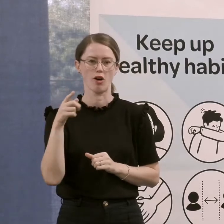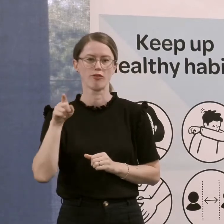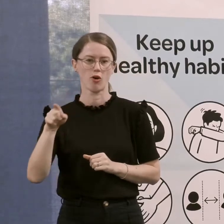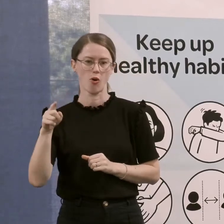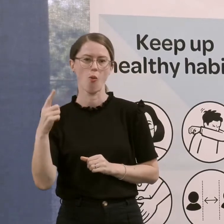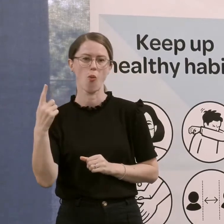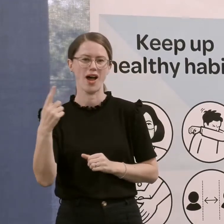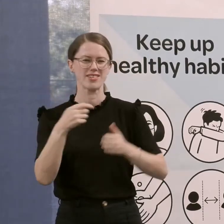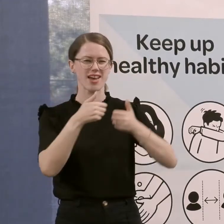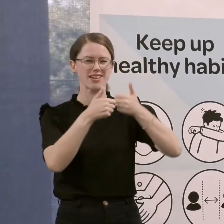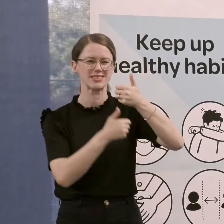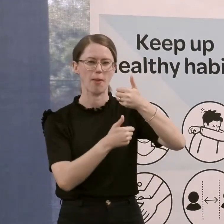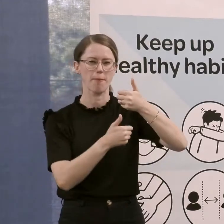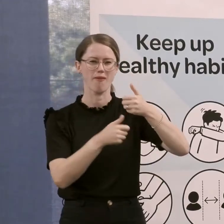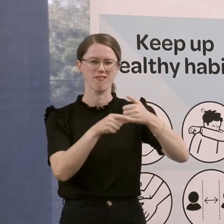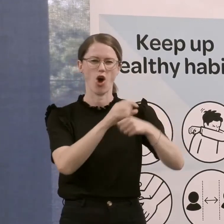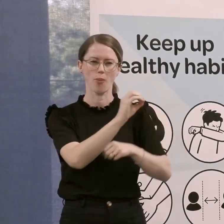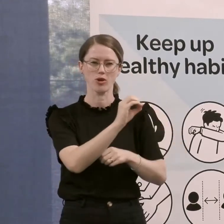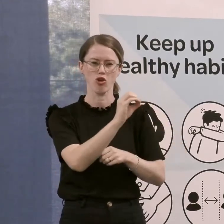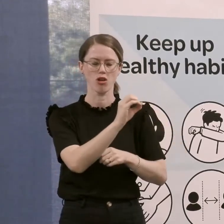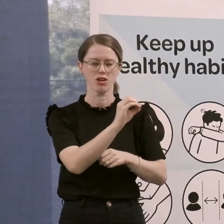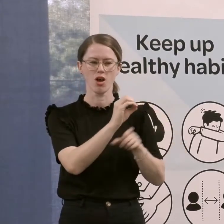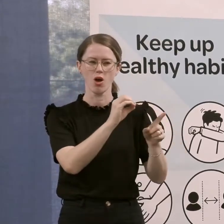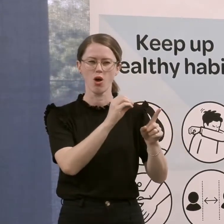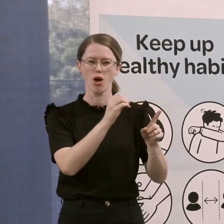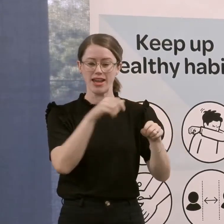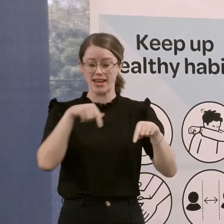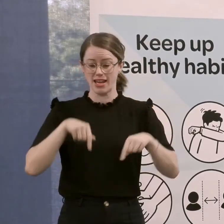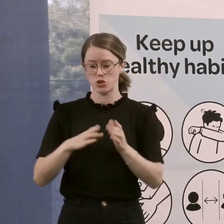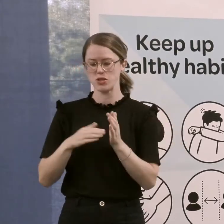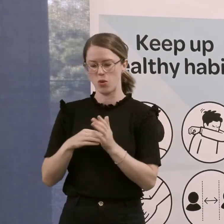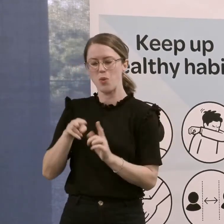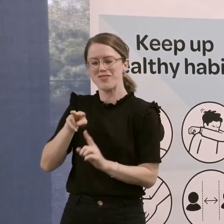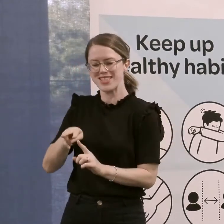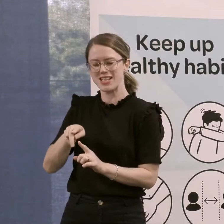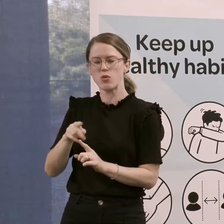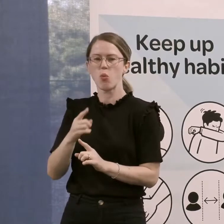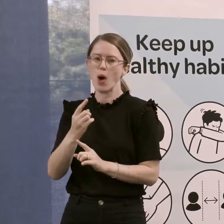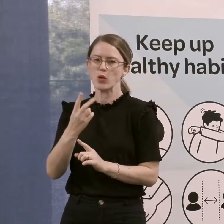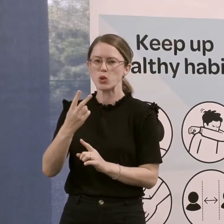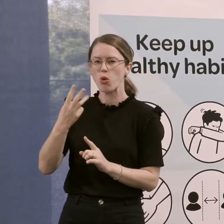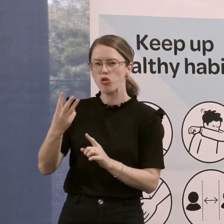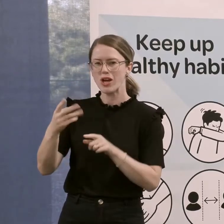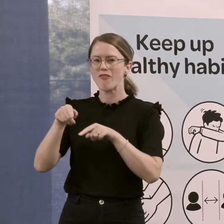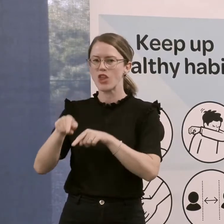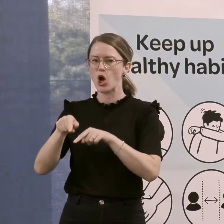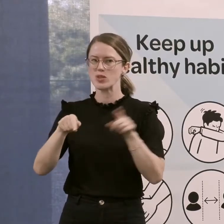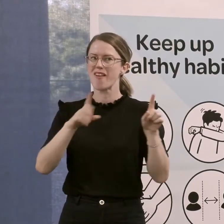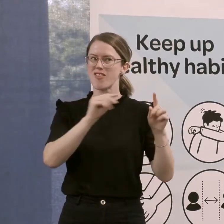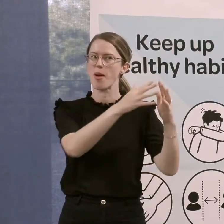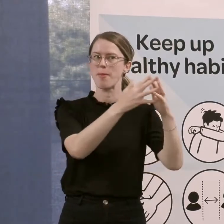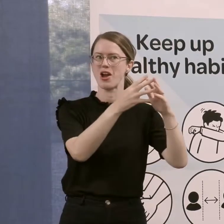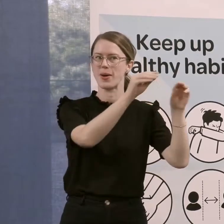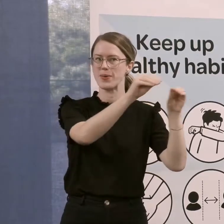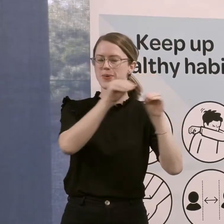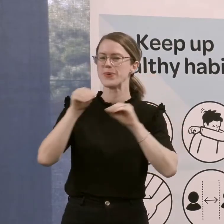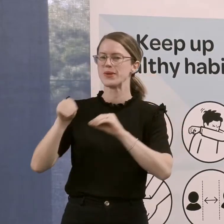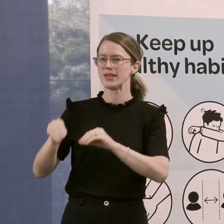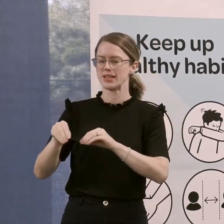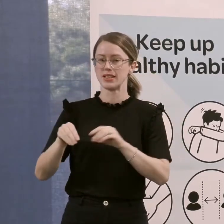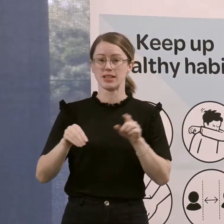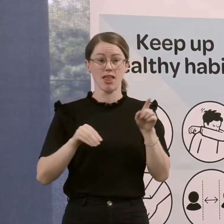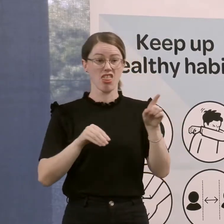BA.2.12.1 subvariant. And we have detected a few cases of that here in New Zealand, all having come from the USA. Now makes